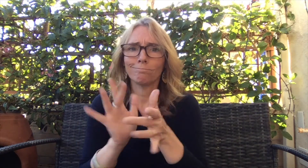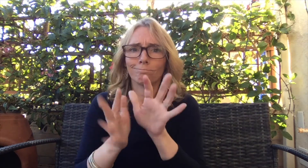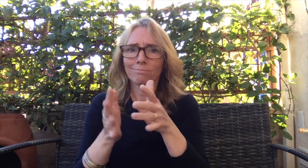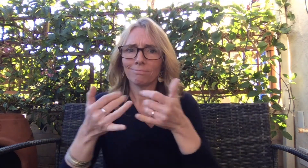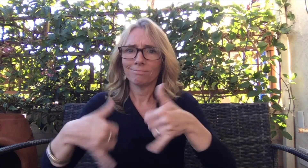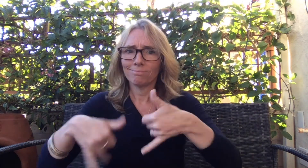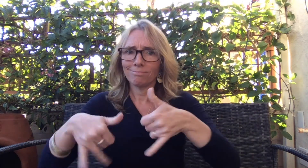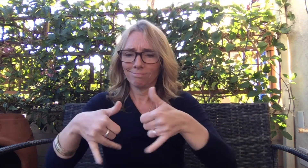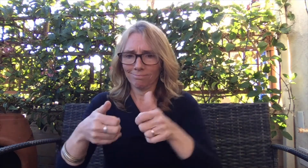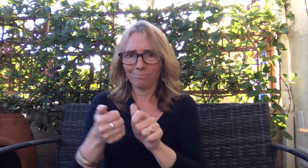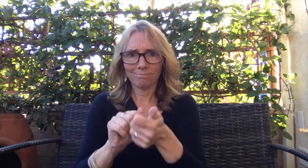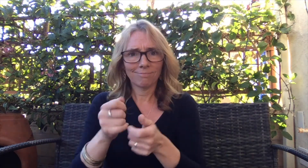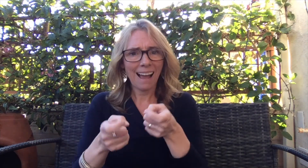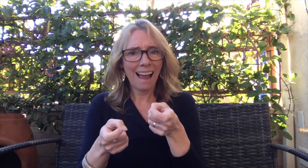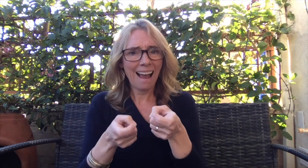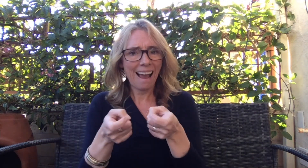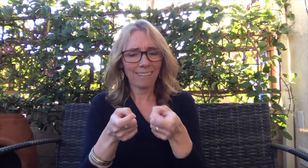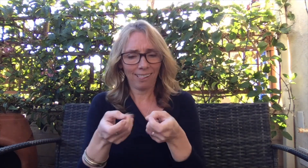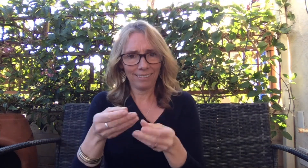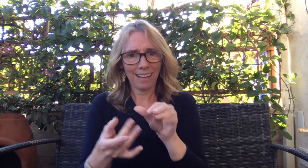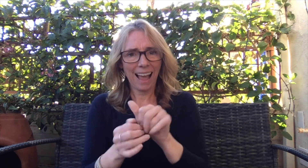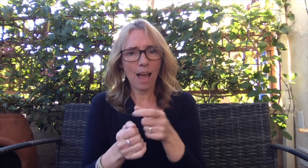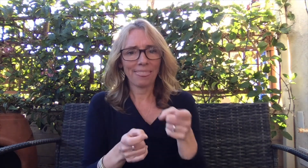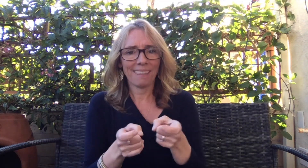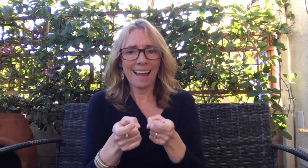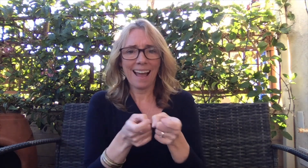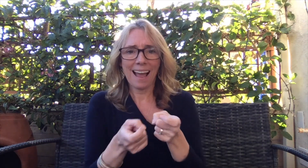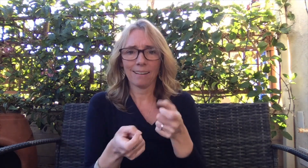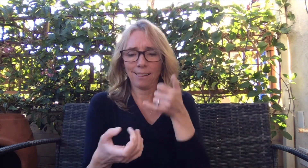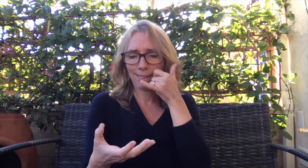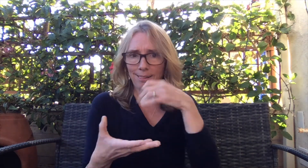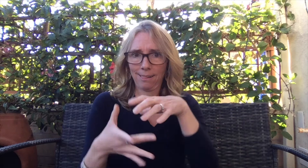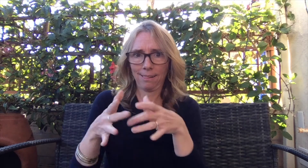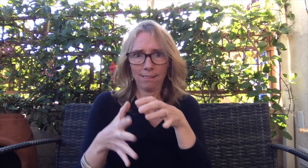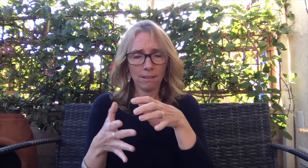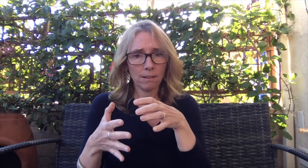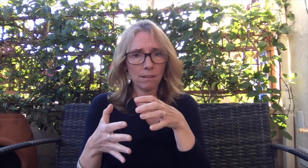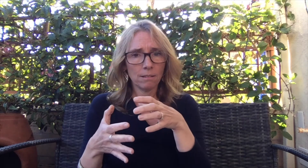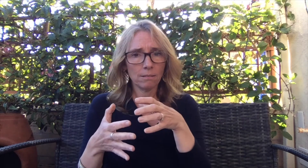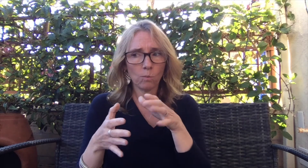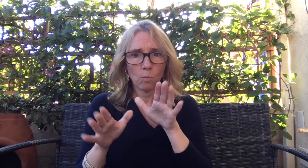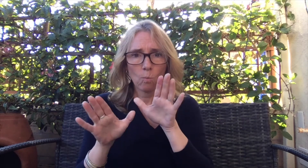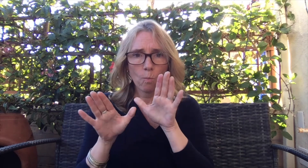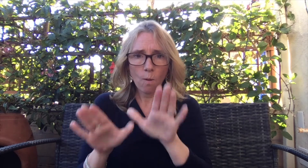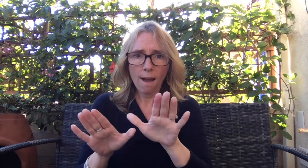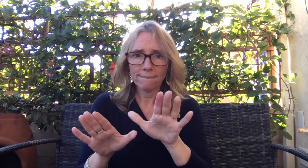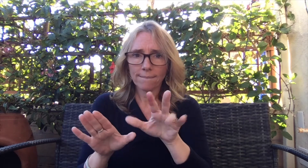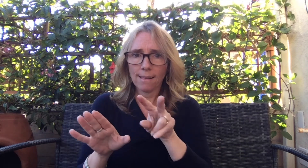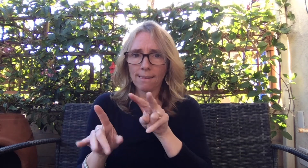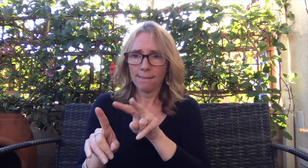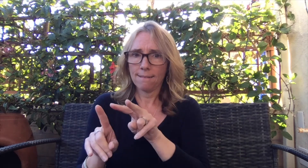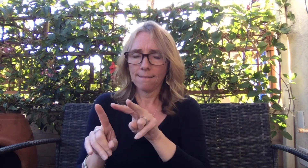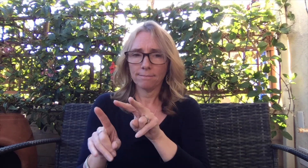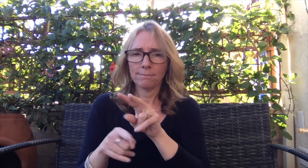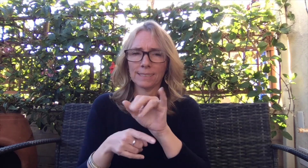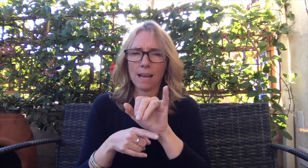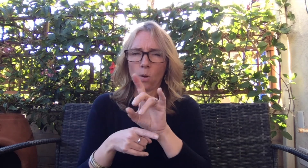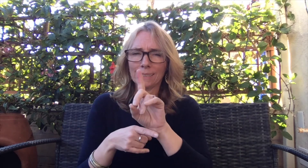1, maybe even 2 years old, and they already are playing with these devices. And it's